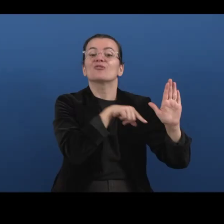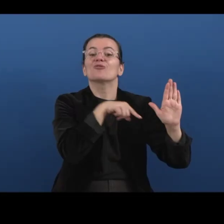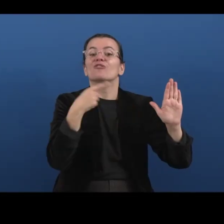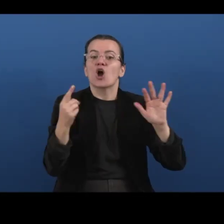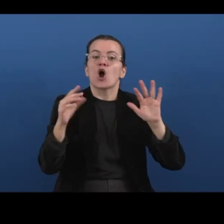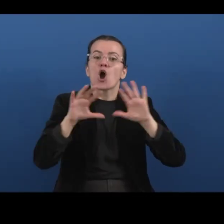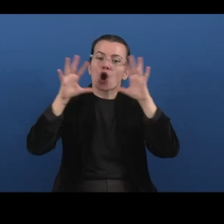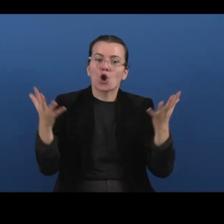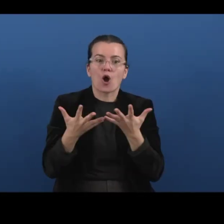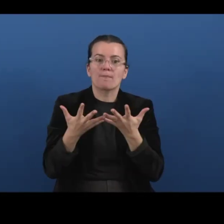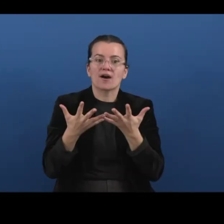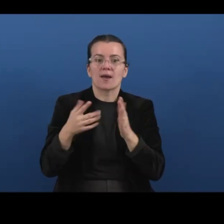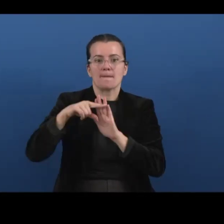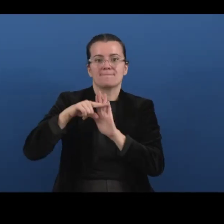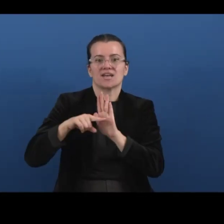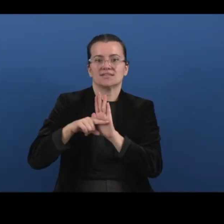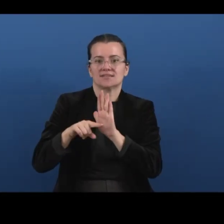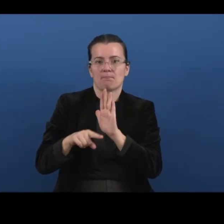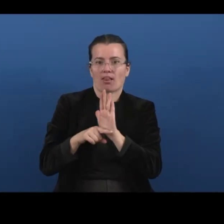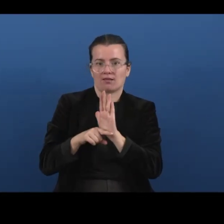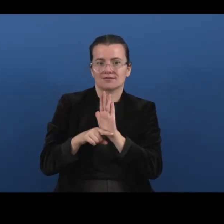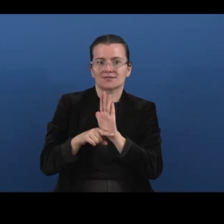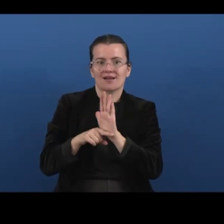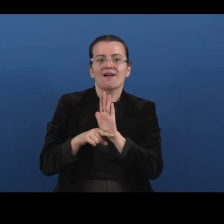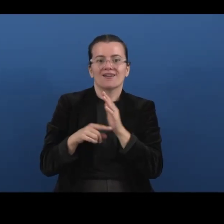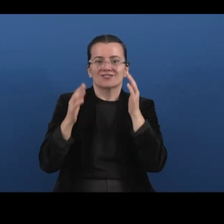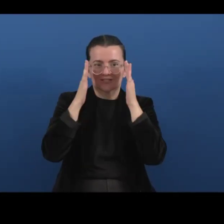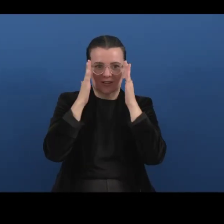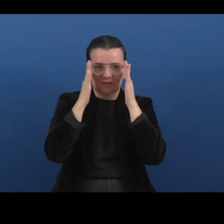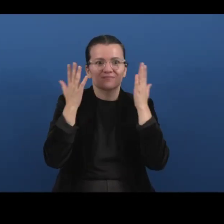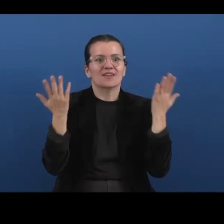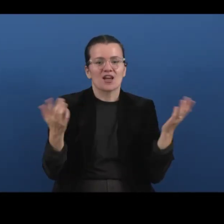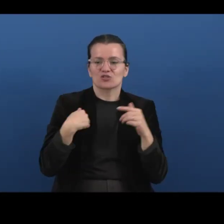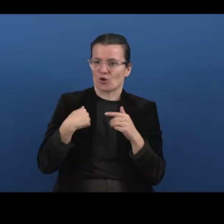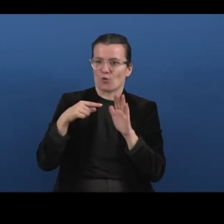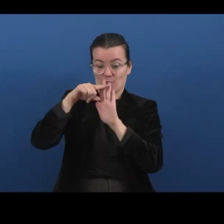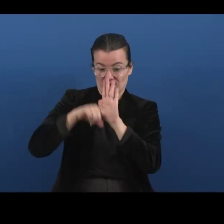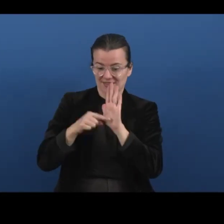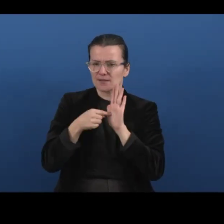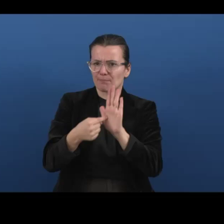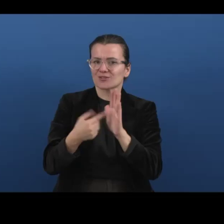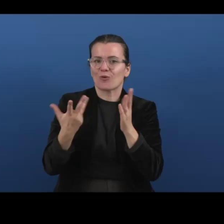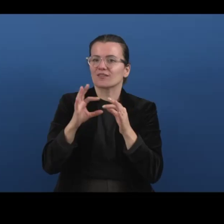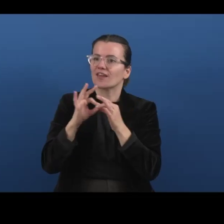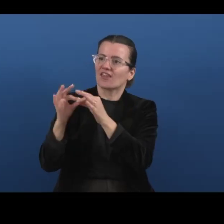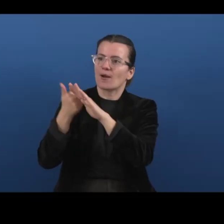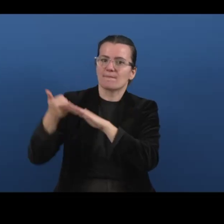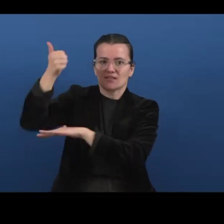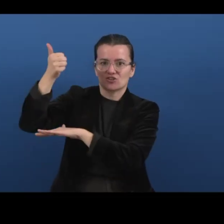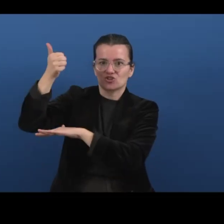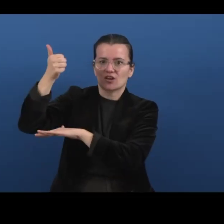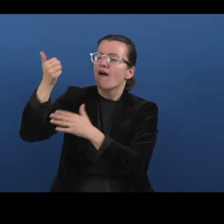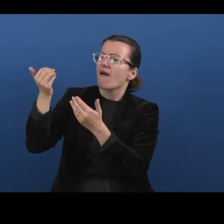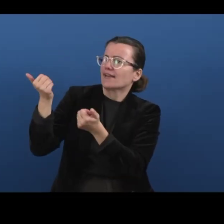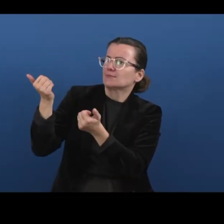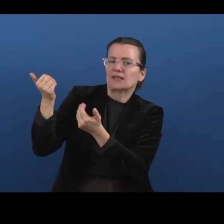with caring responsibilities and our expectations of our line managers. Both of those tools are a really useful resource for